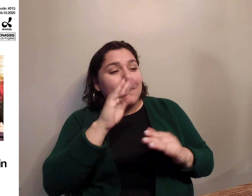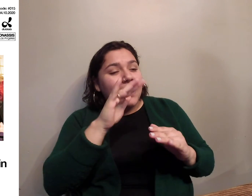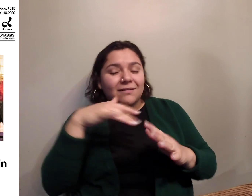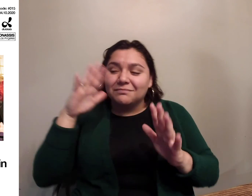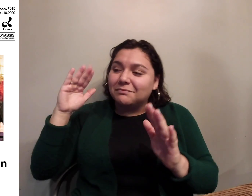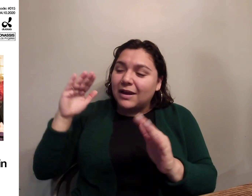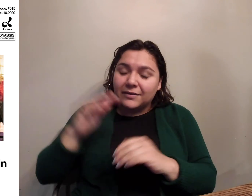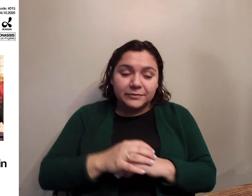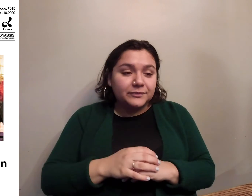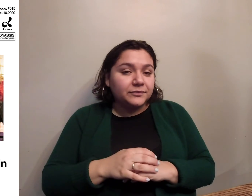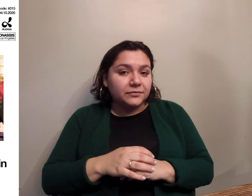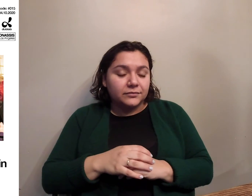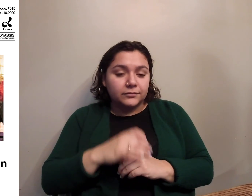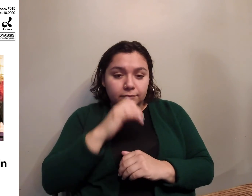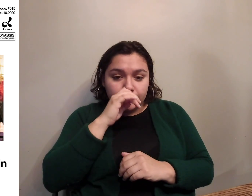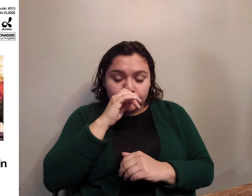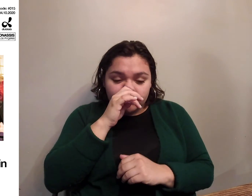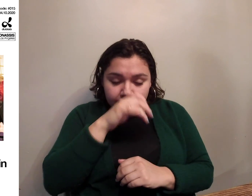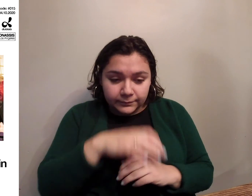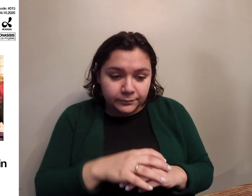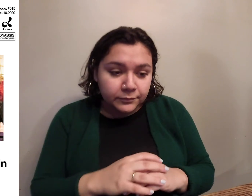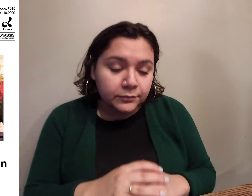Bye-bye.